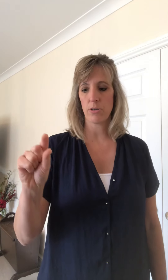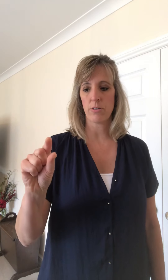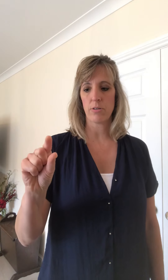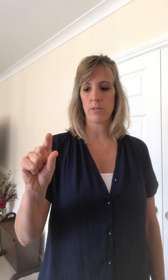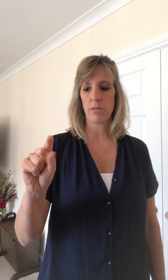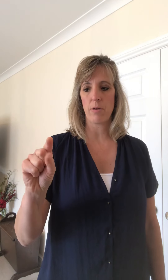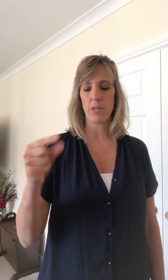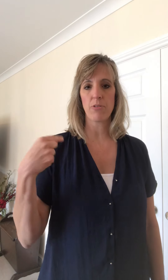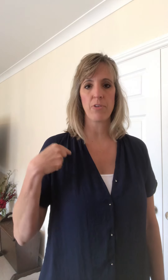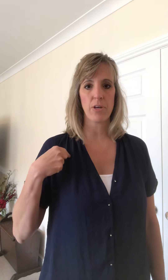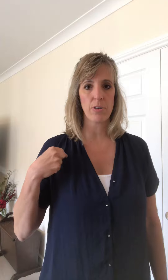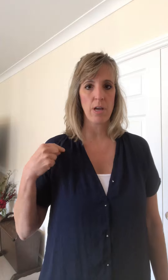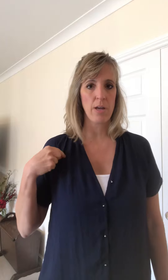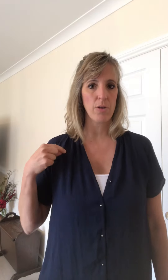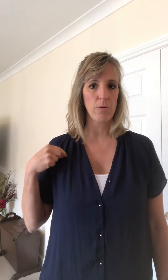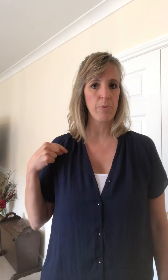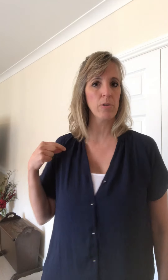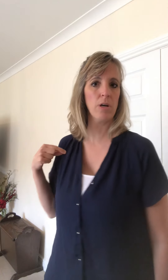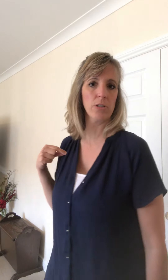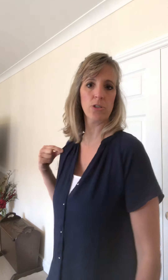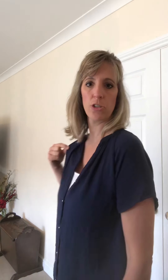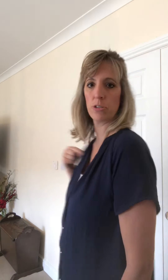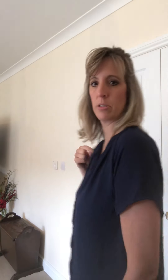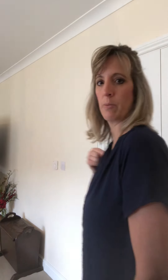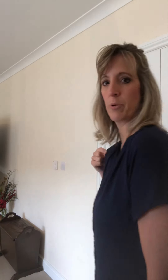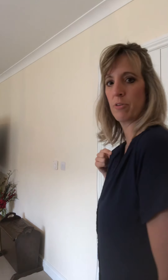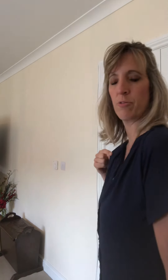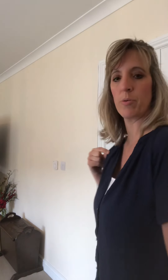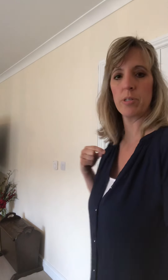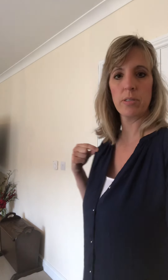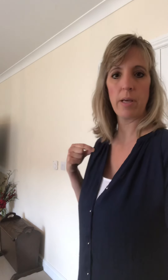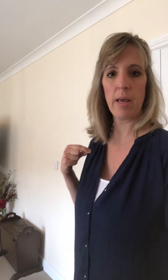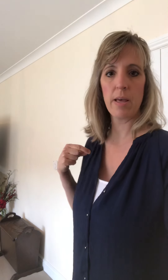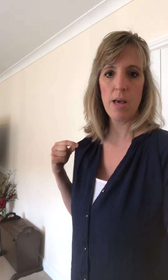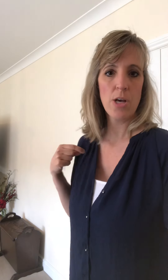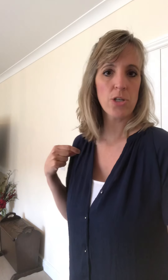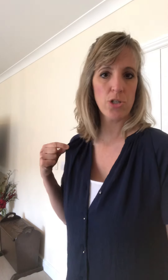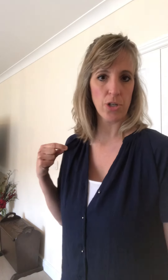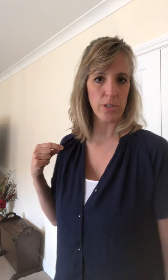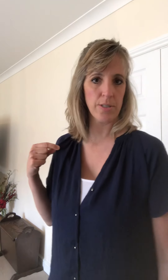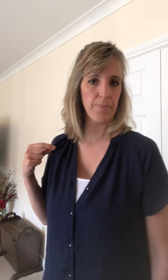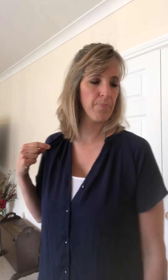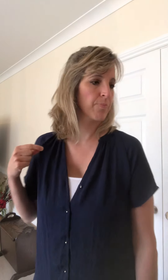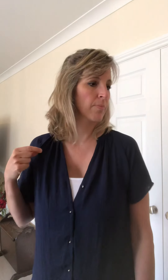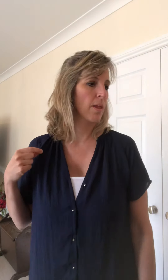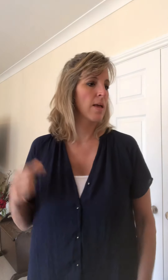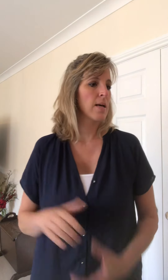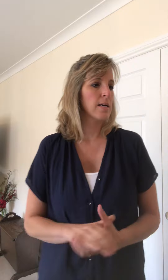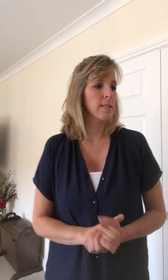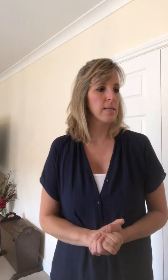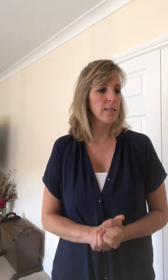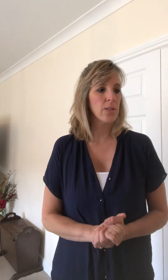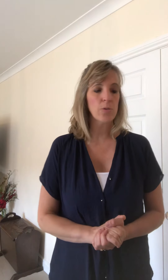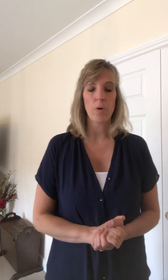your thumb and your finger, and you pull on your shirt and pull it forward, okay? Shirt. The third one